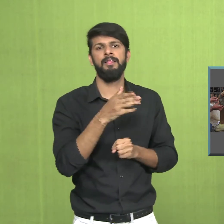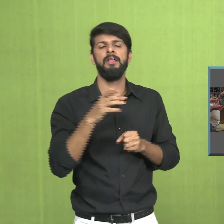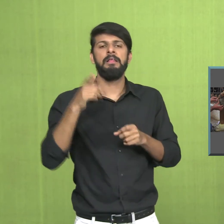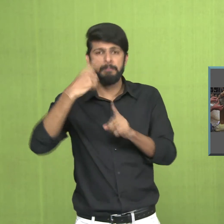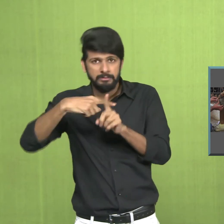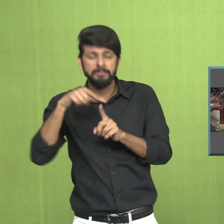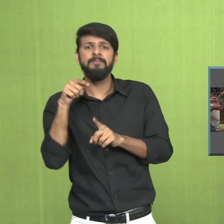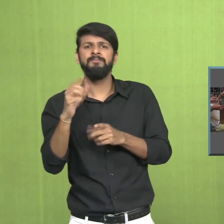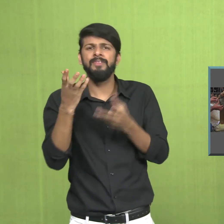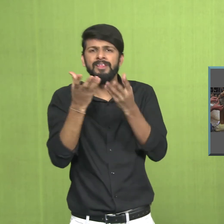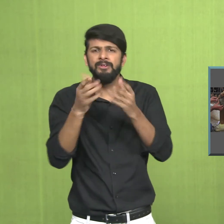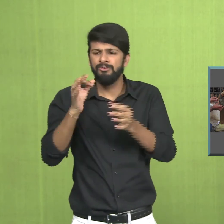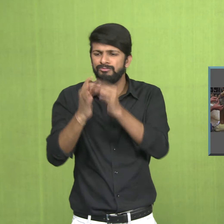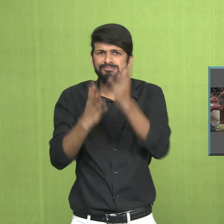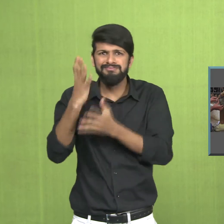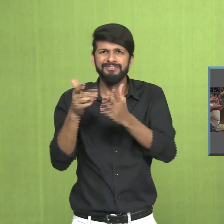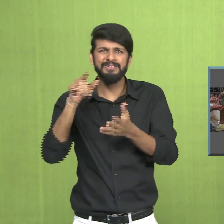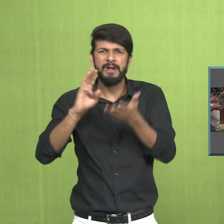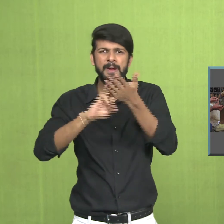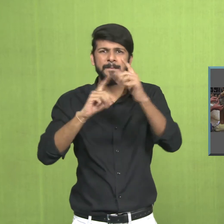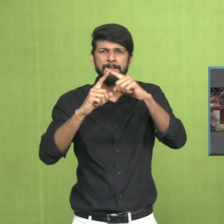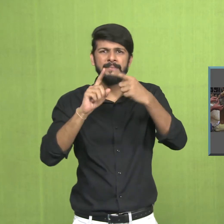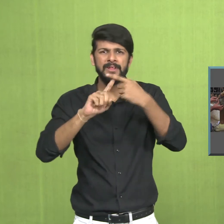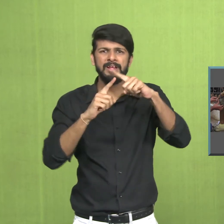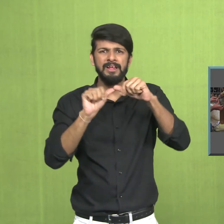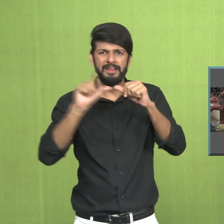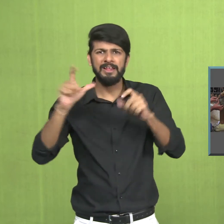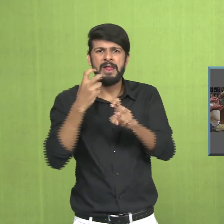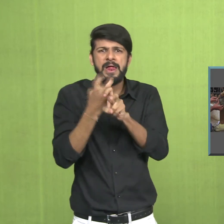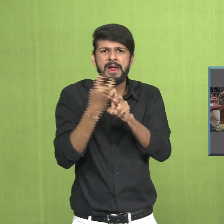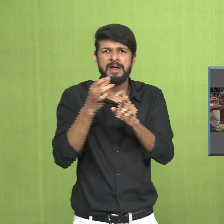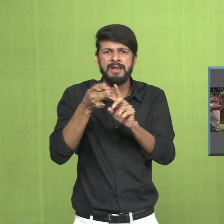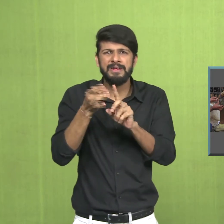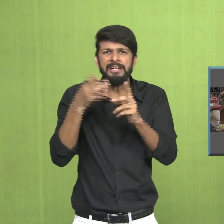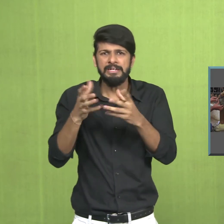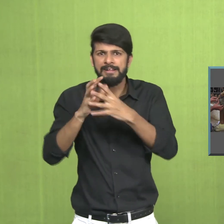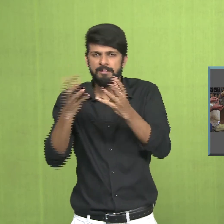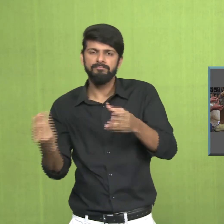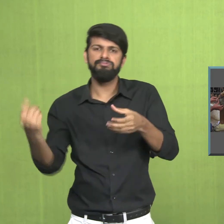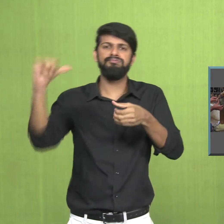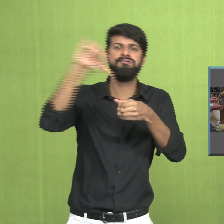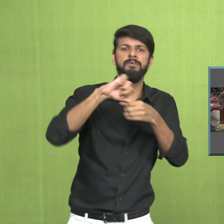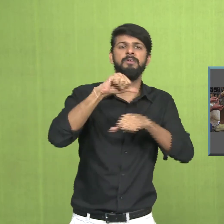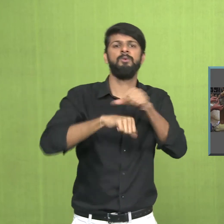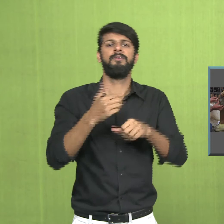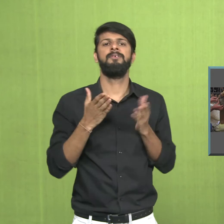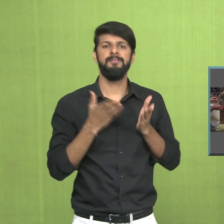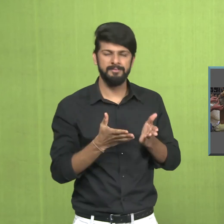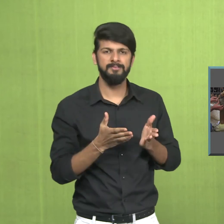And this is the lost wax process of metal casting. Hot metal is actually used in this process, but the mold